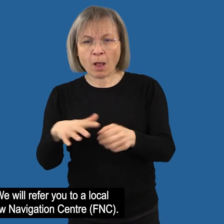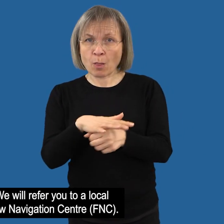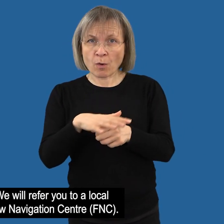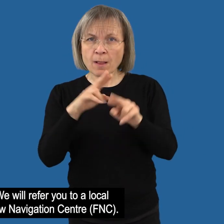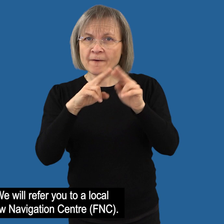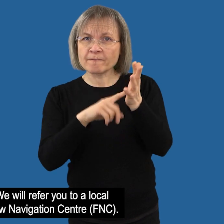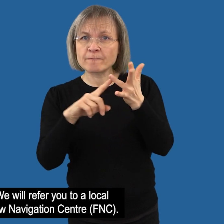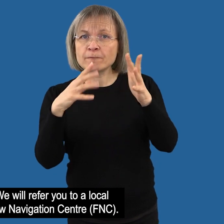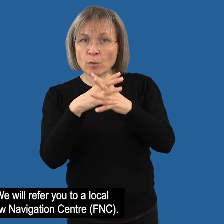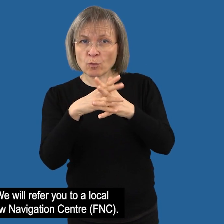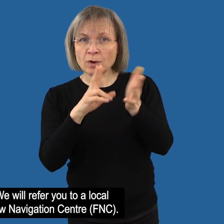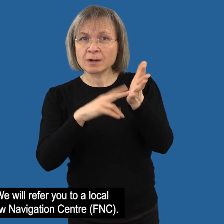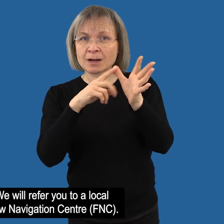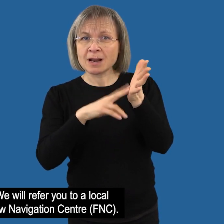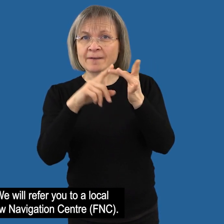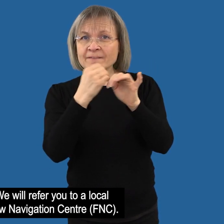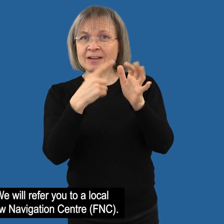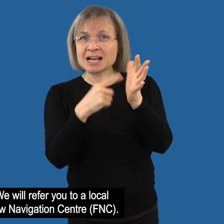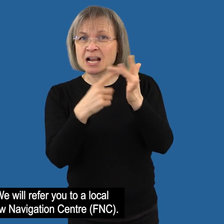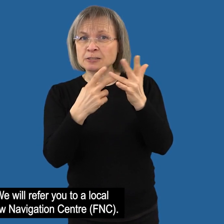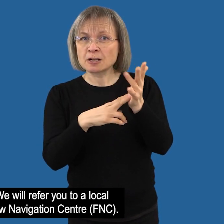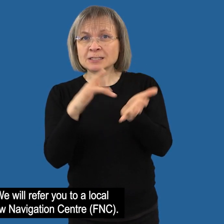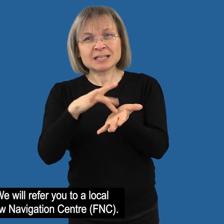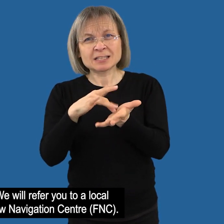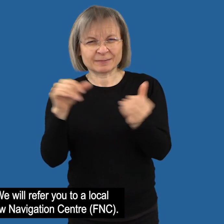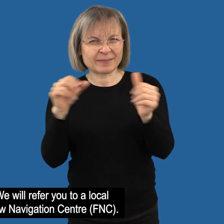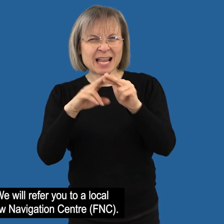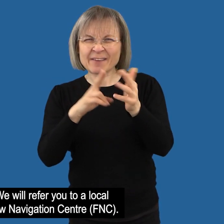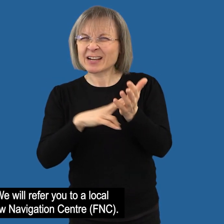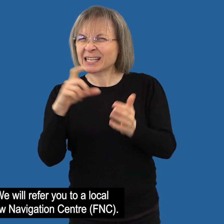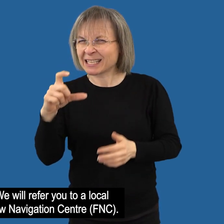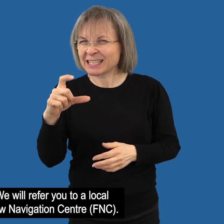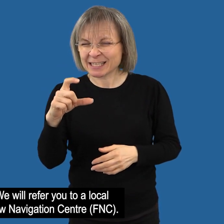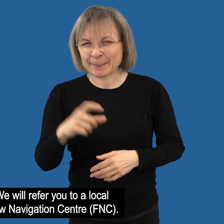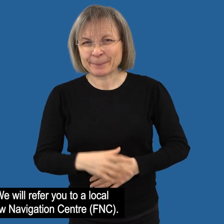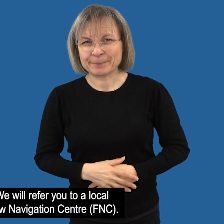We will refer you to a local flow navigation center, FNC.